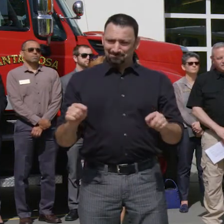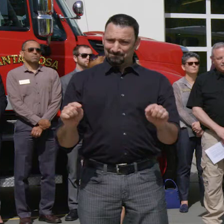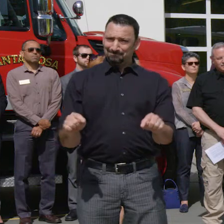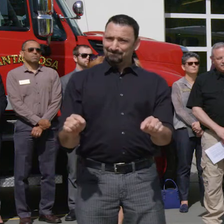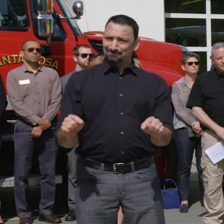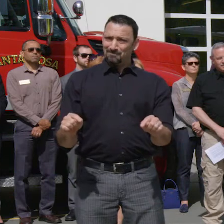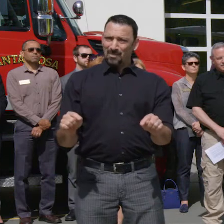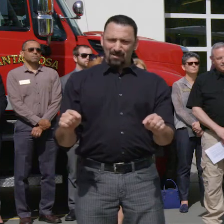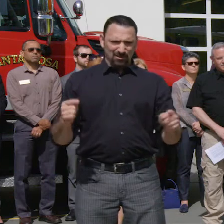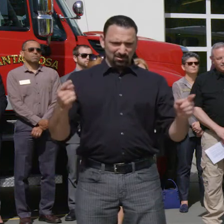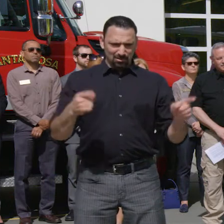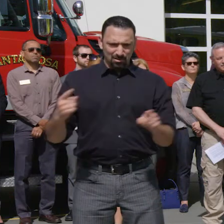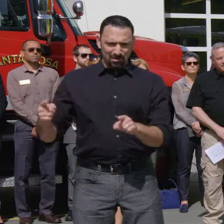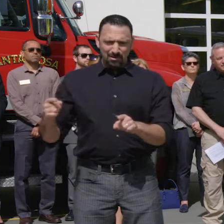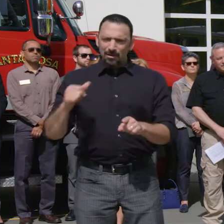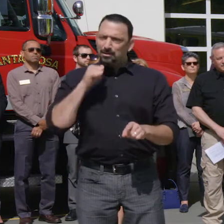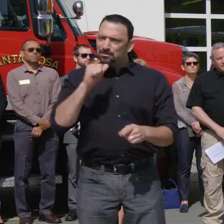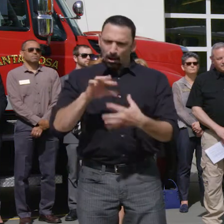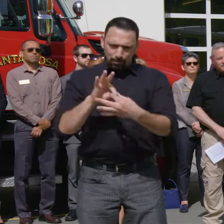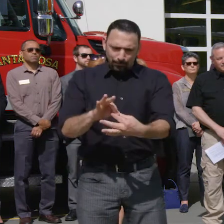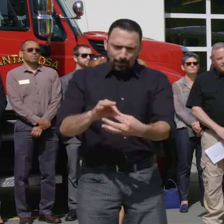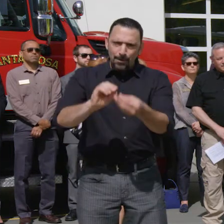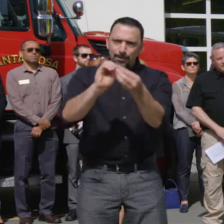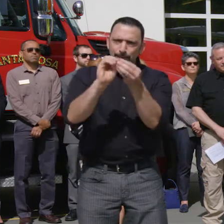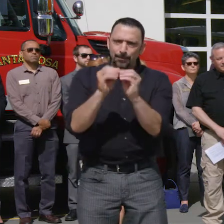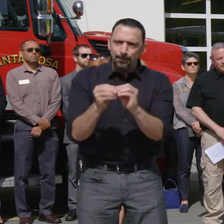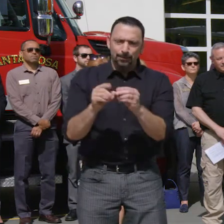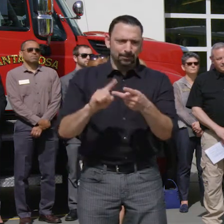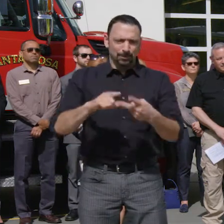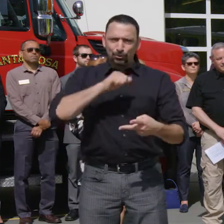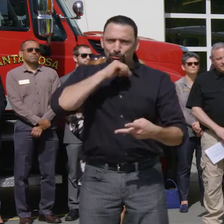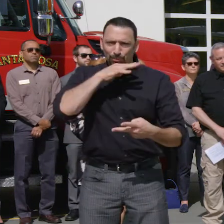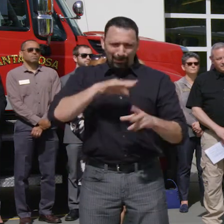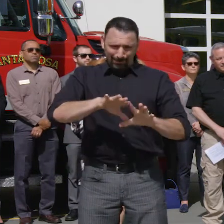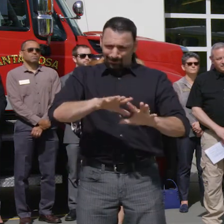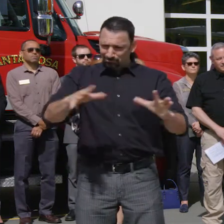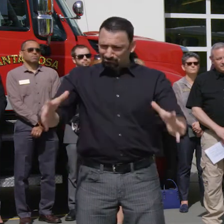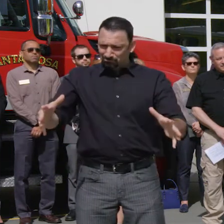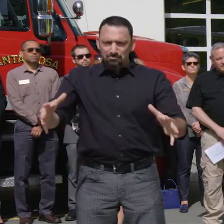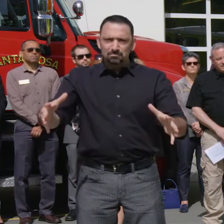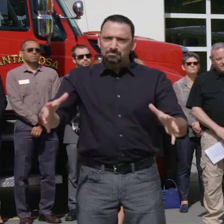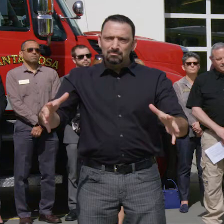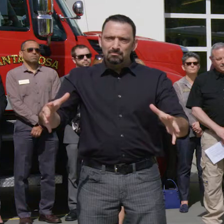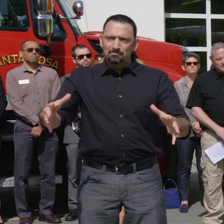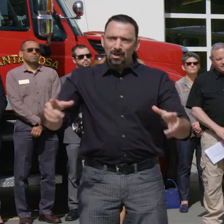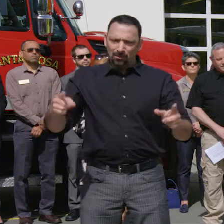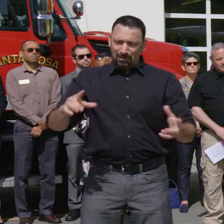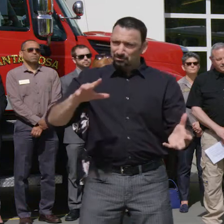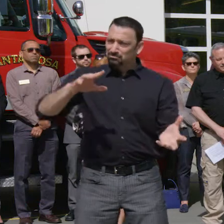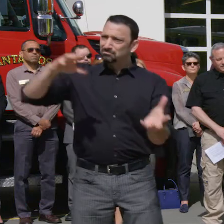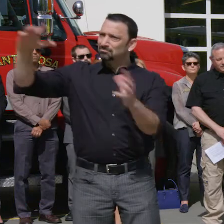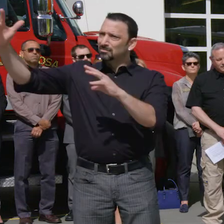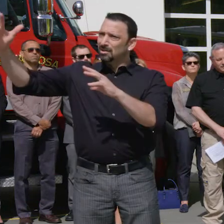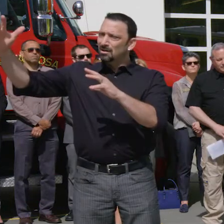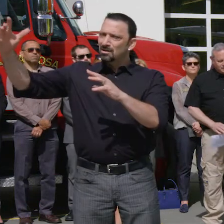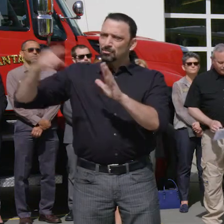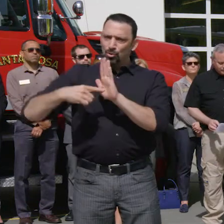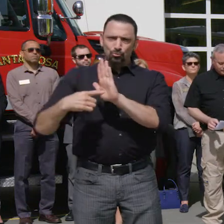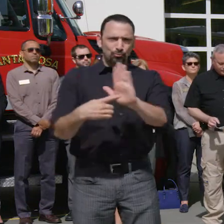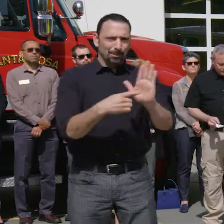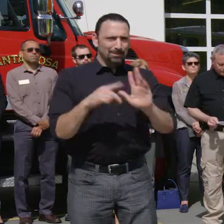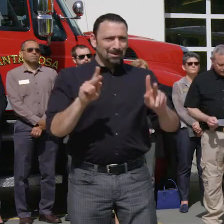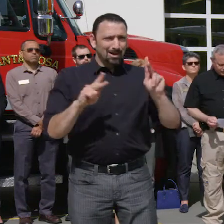just about numbers. It's not just about debris. This represents people's lives and people's